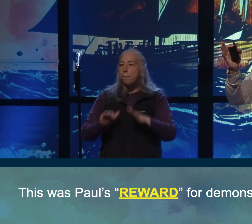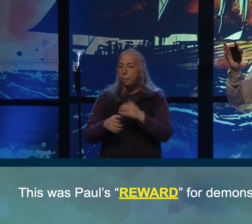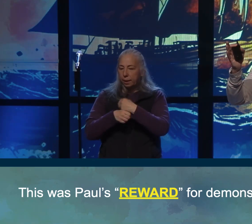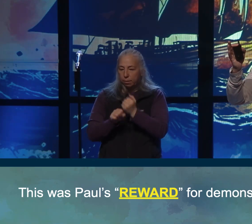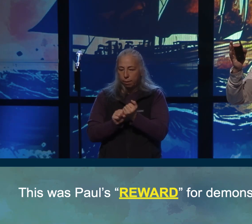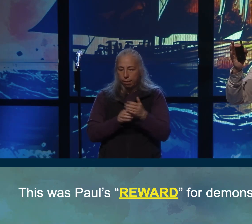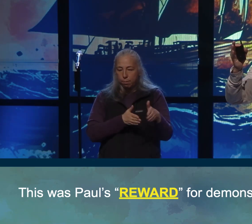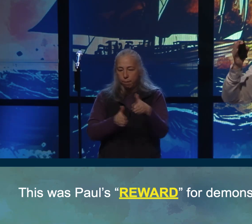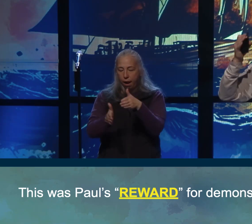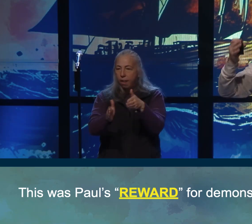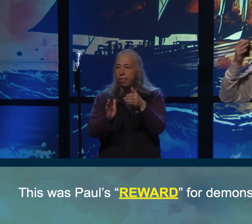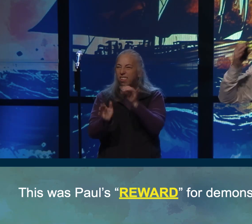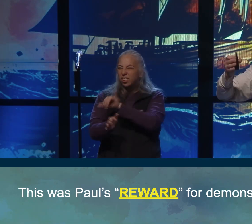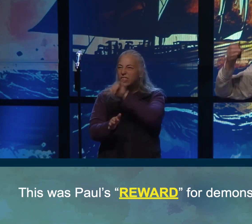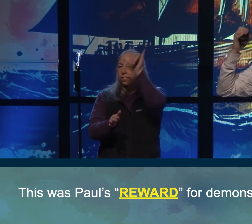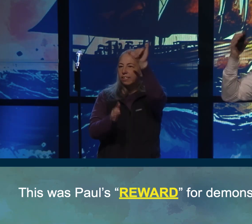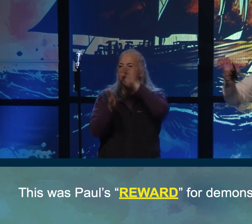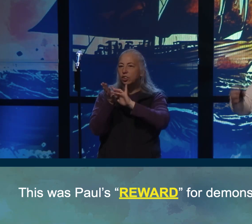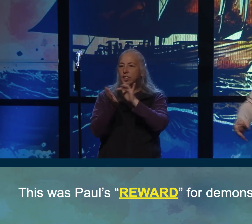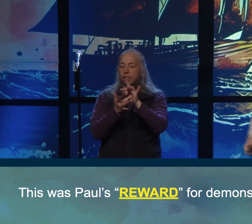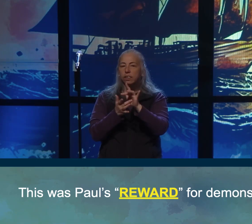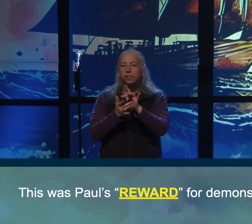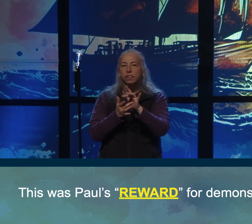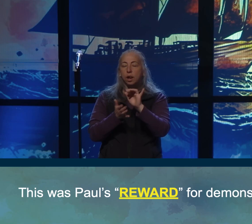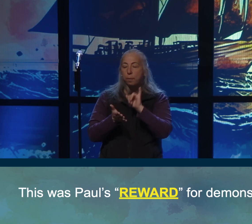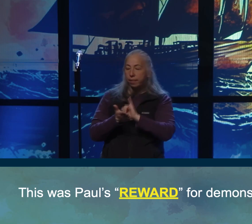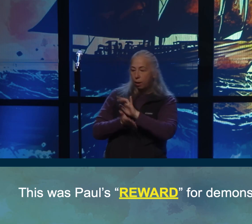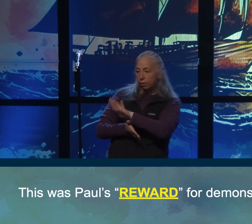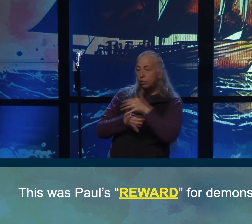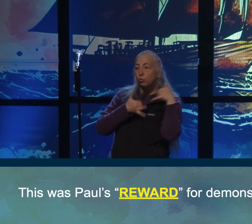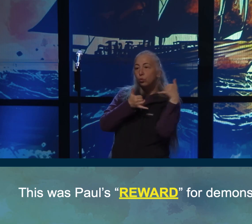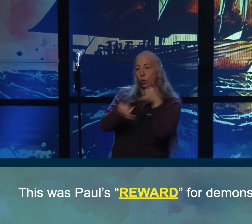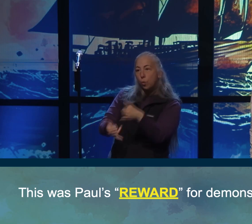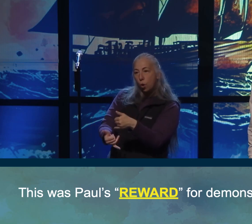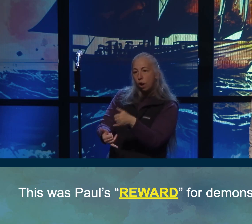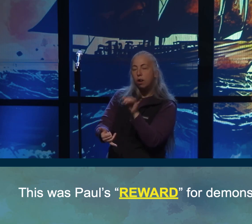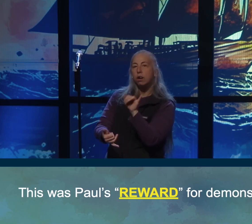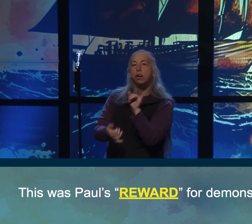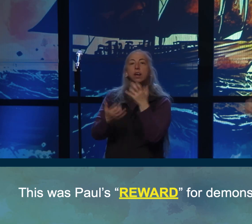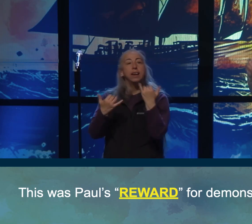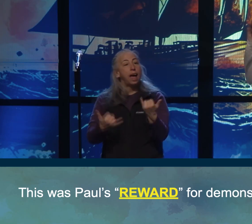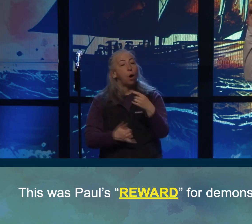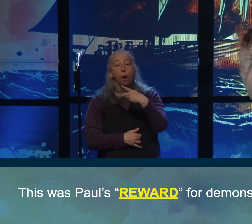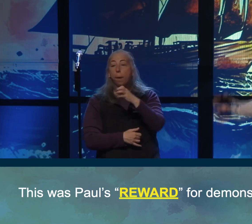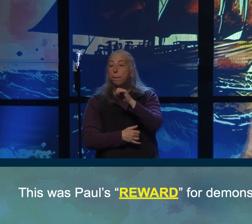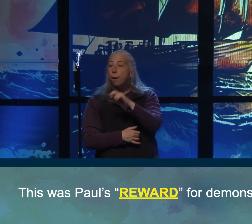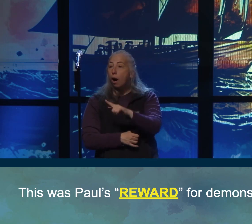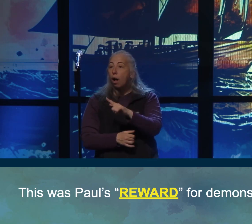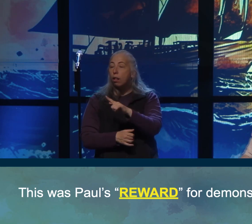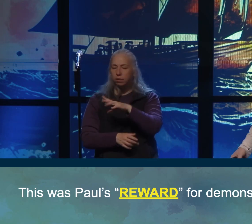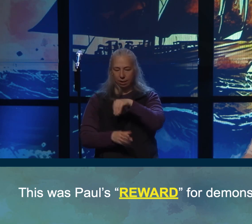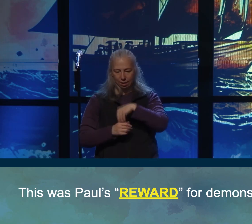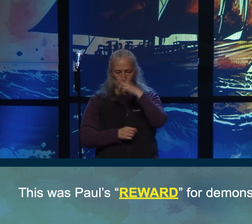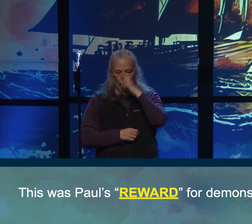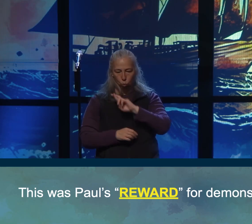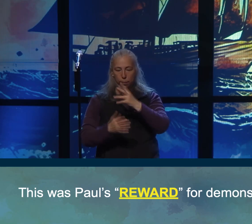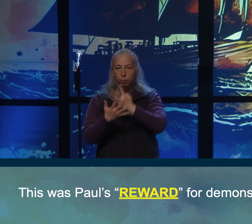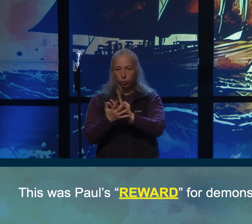know. But this was Paul's reward, right? And now think of it, Paul, he's sitting in a Roman